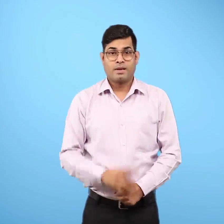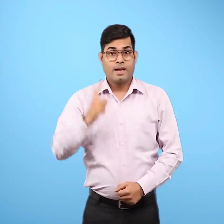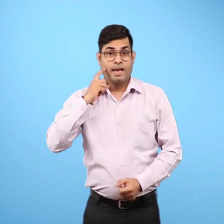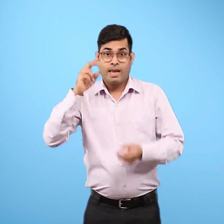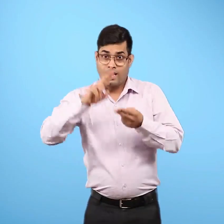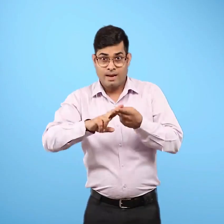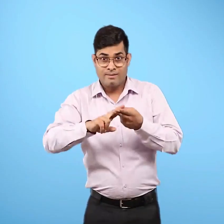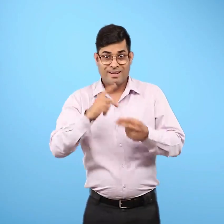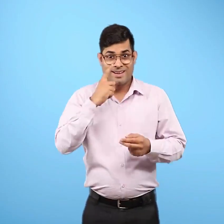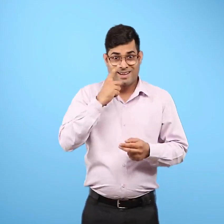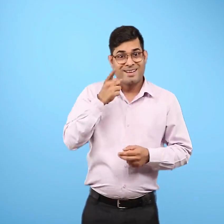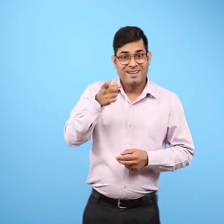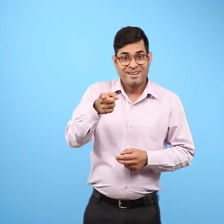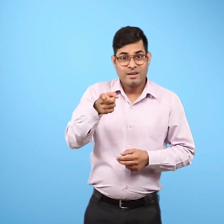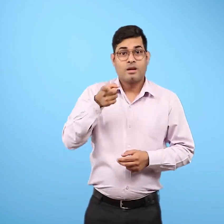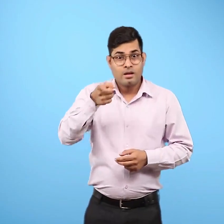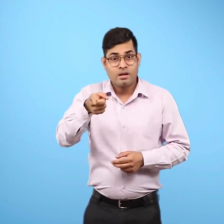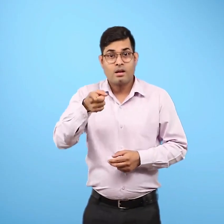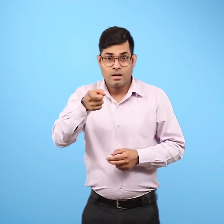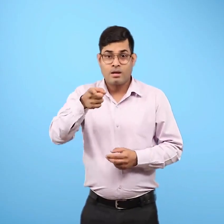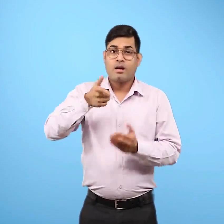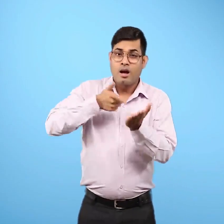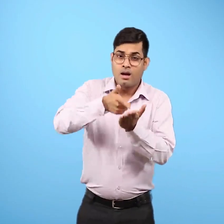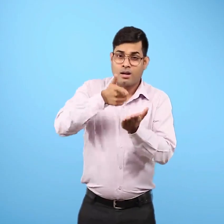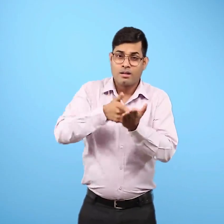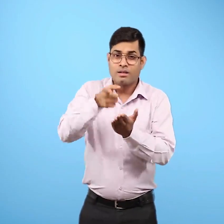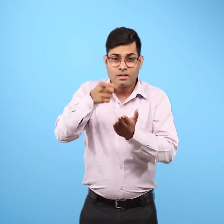If she works for 2.5 months on the farm,